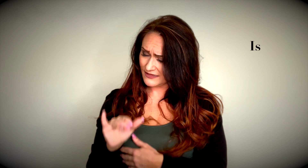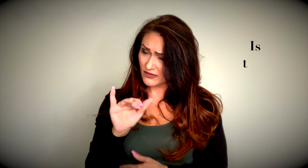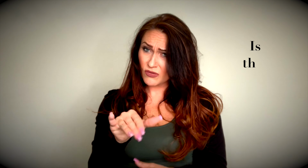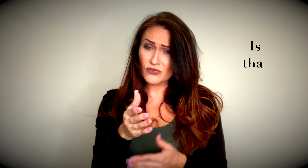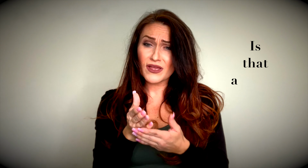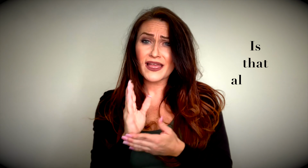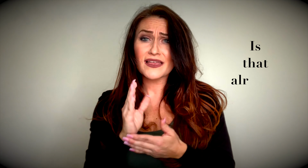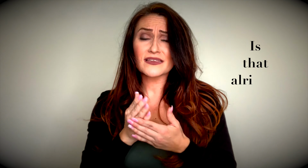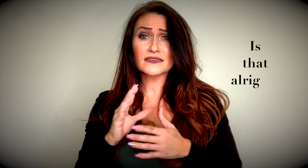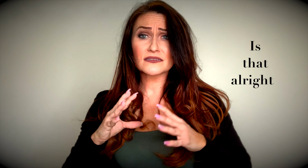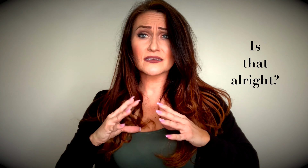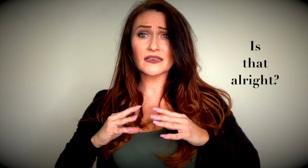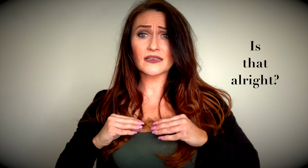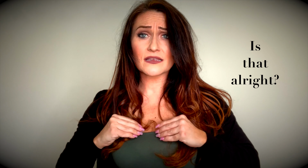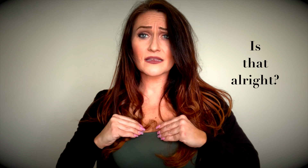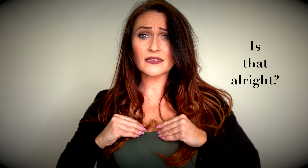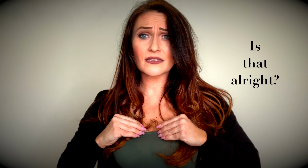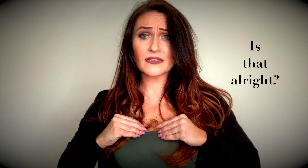die. Is that alright?